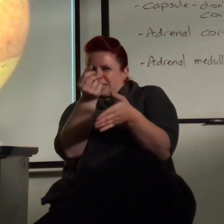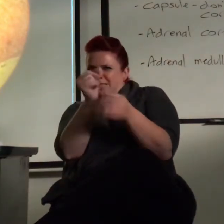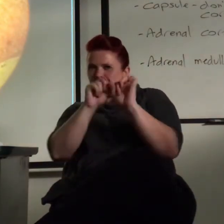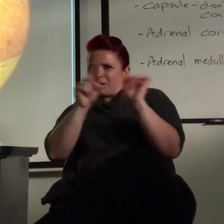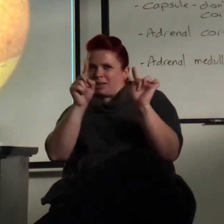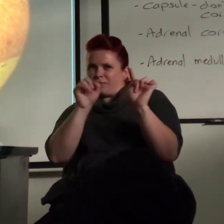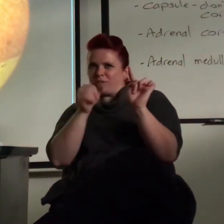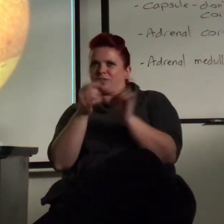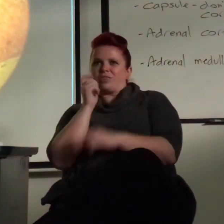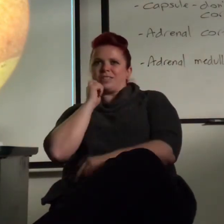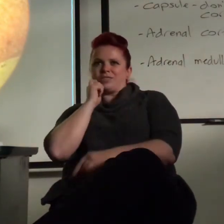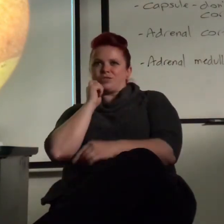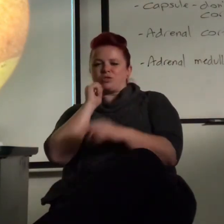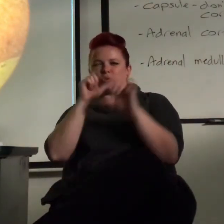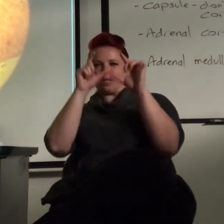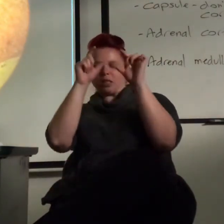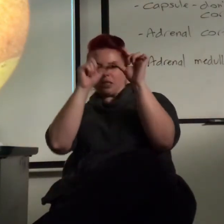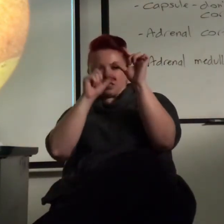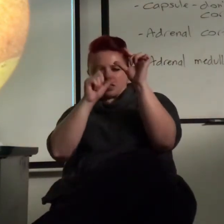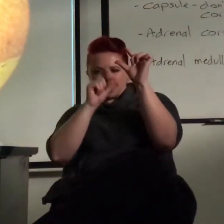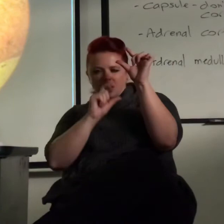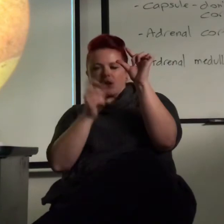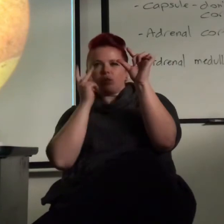in the tissue.